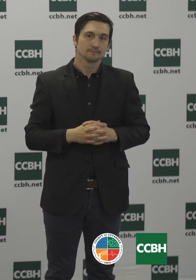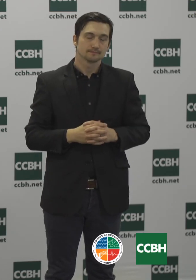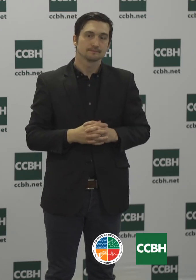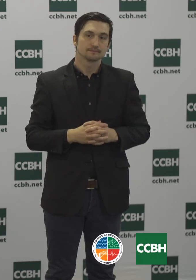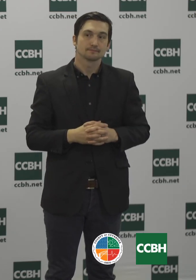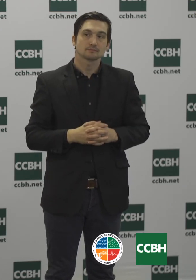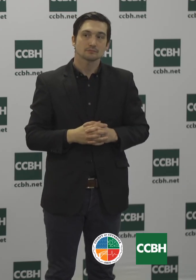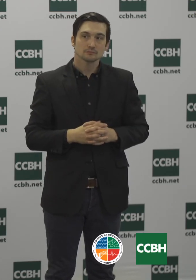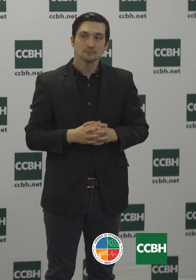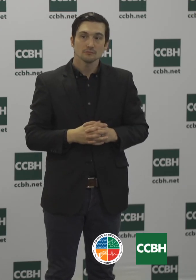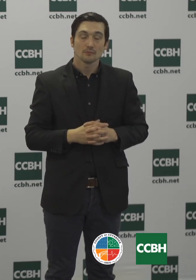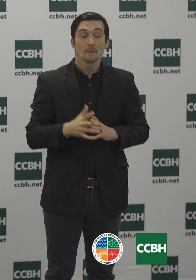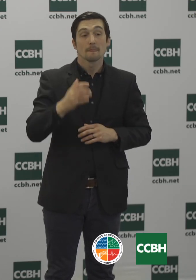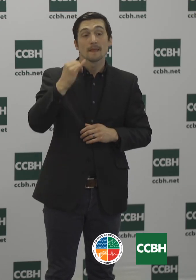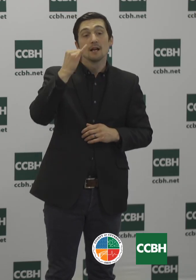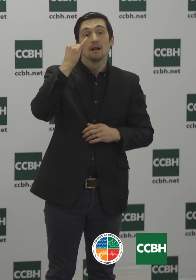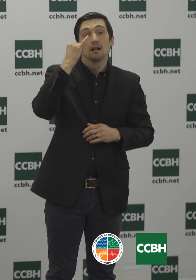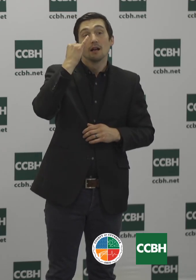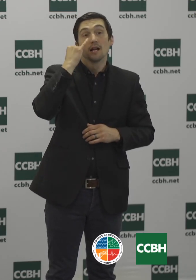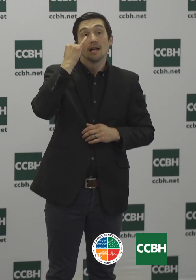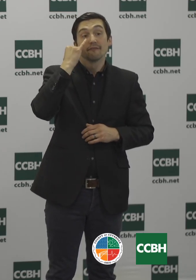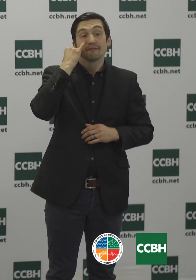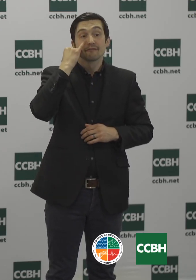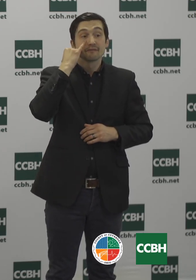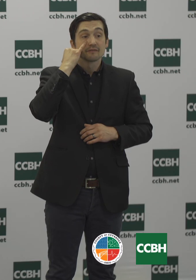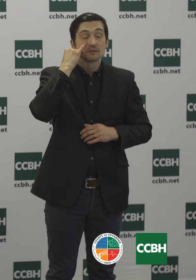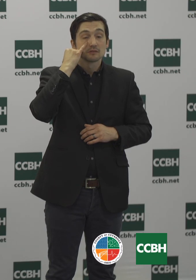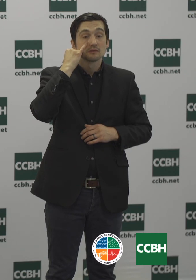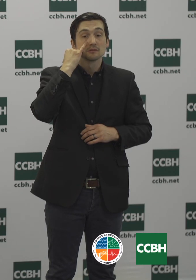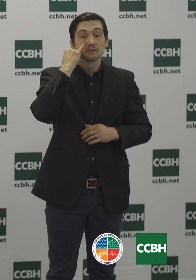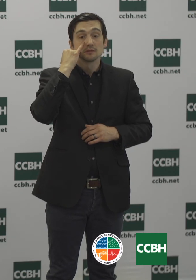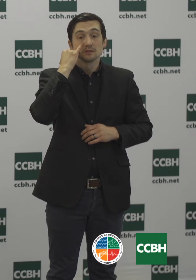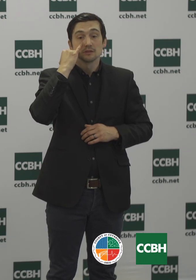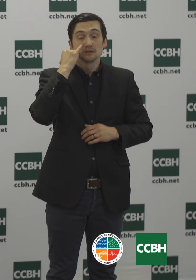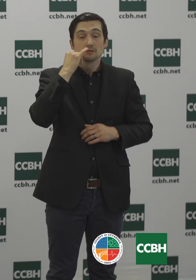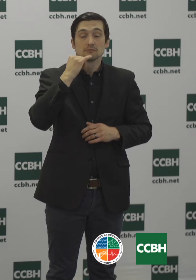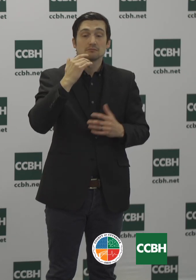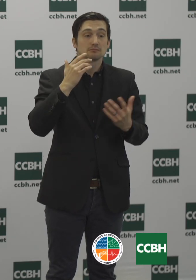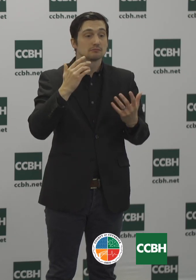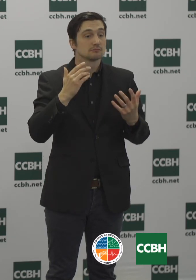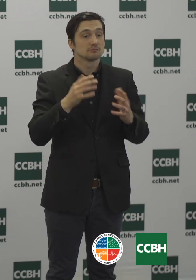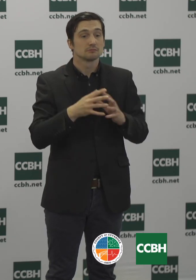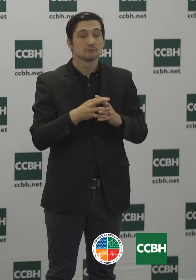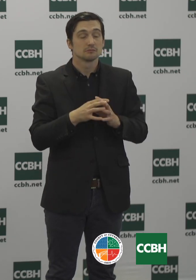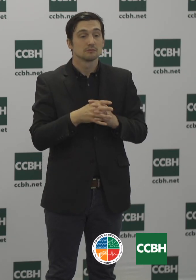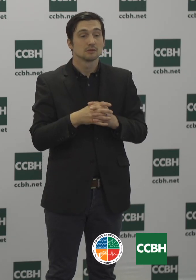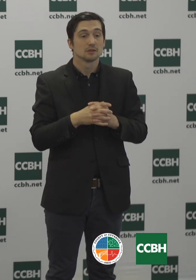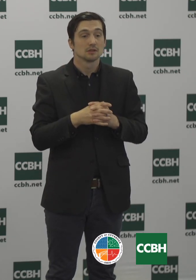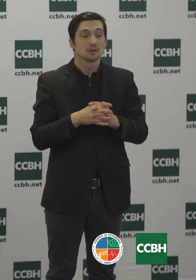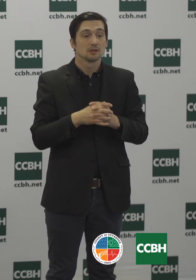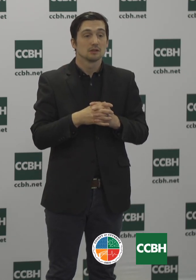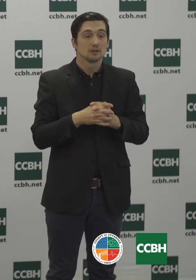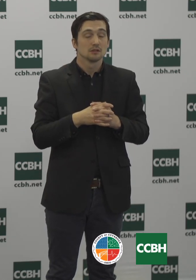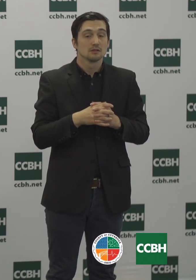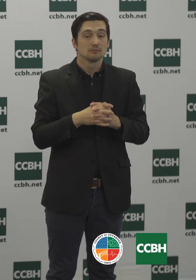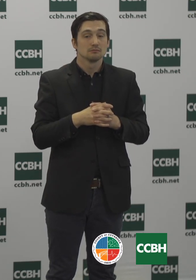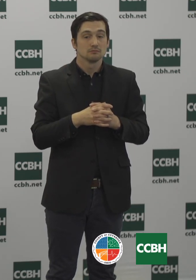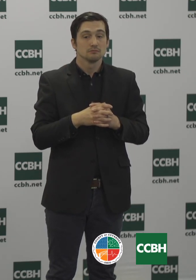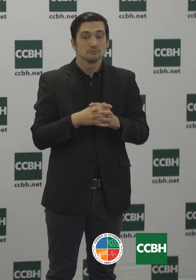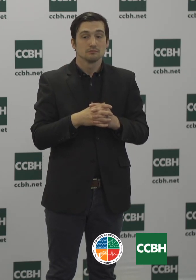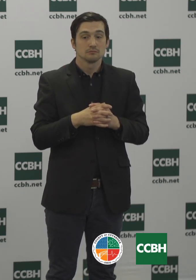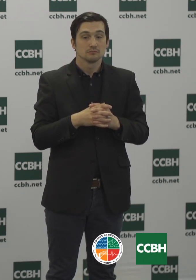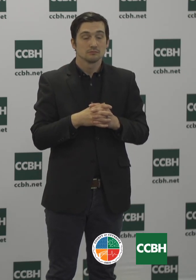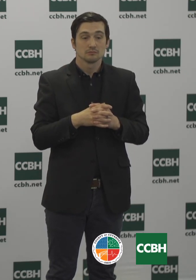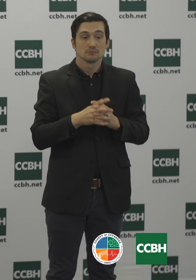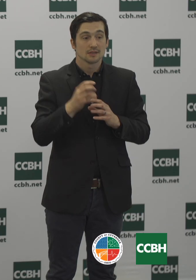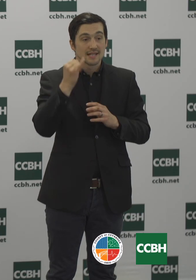that. If we do not have any facility that we are looking at right now, we are going to go down the